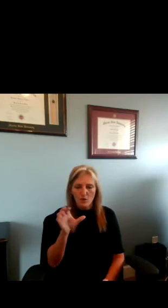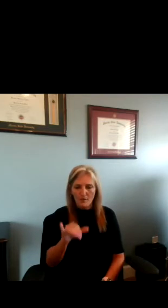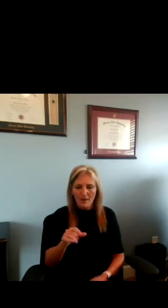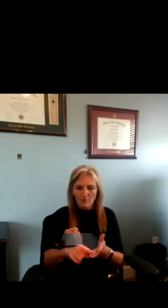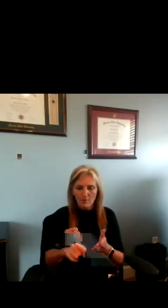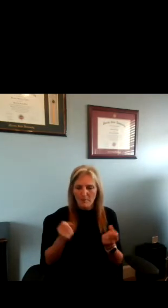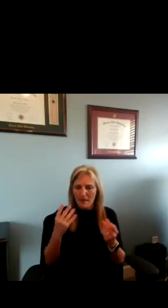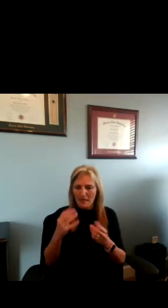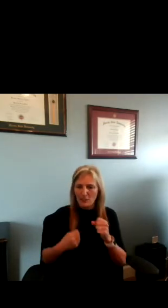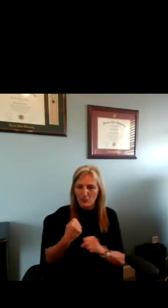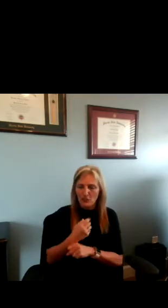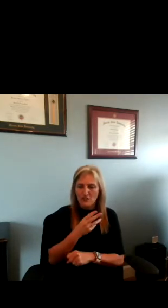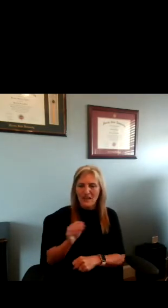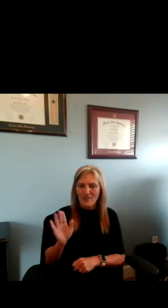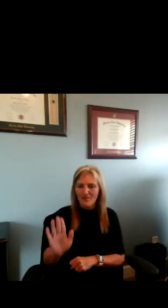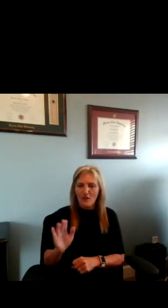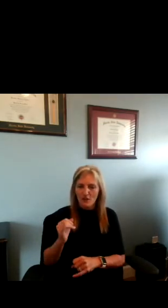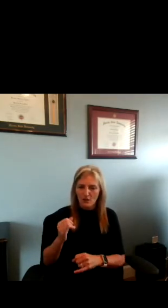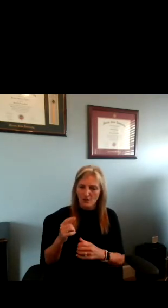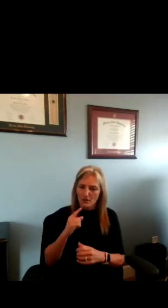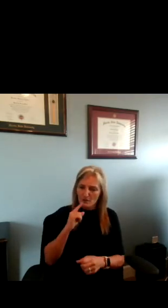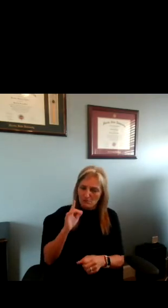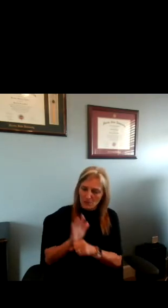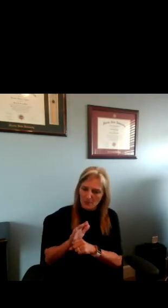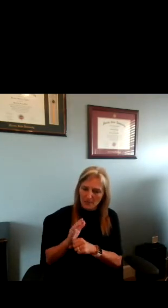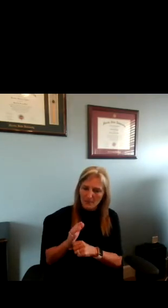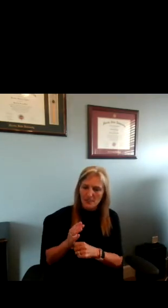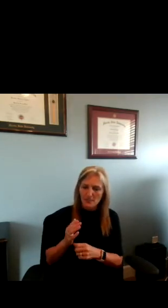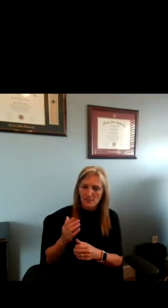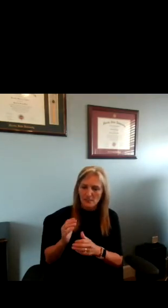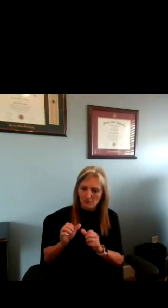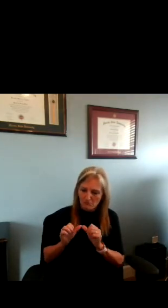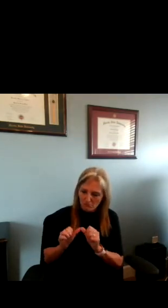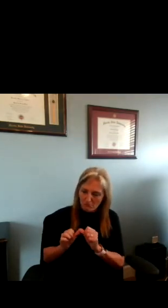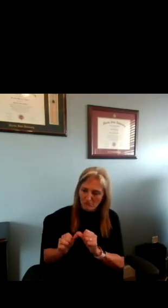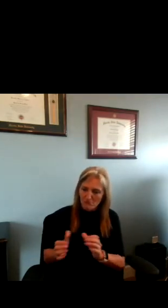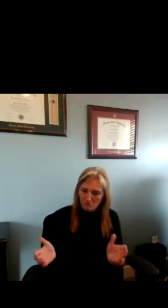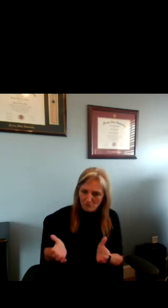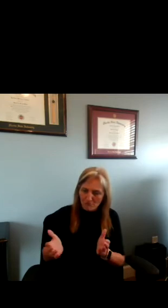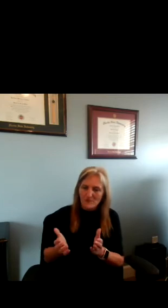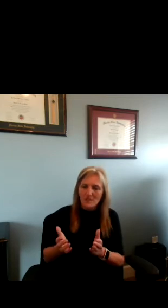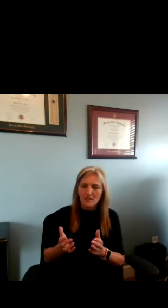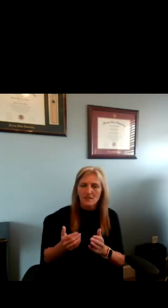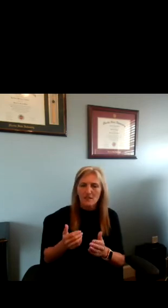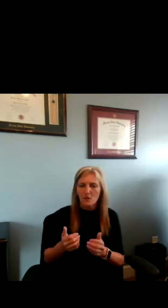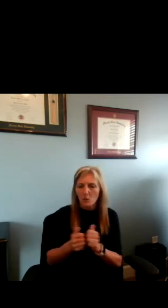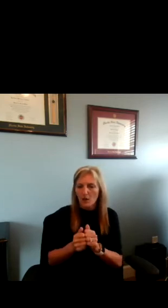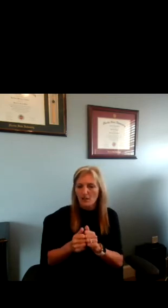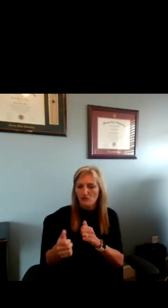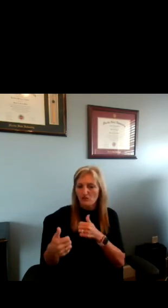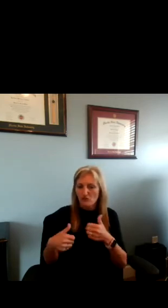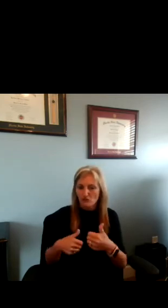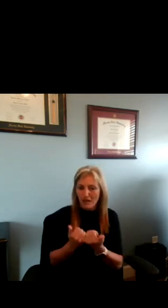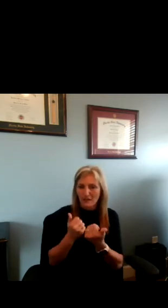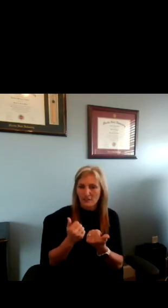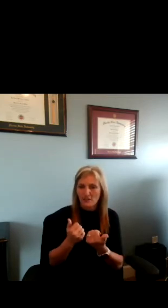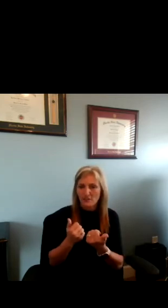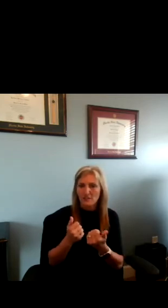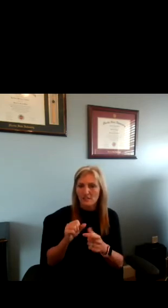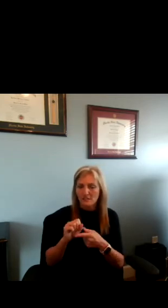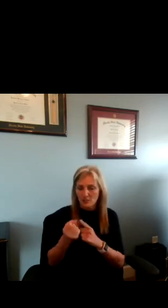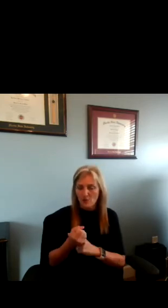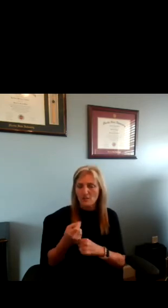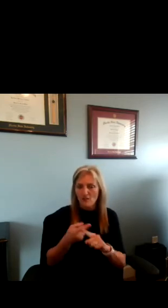Institute's commitment to pushing this work forward, the bulk under the exceptionally challenging circumstances of brought on by the